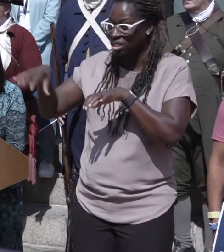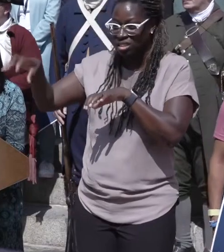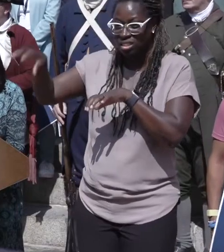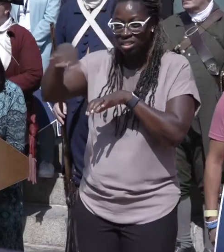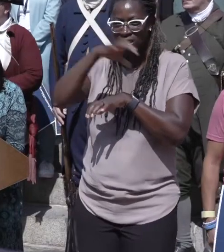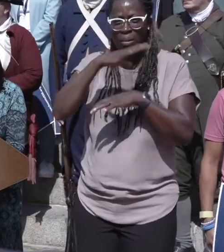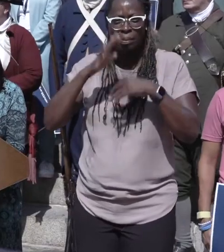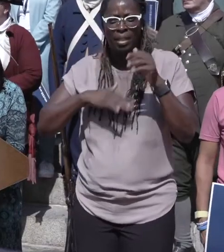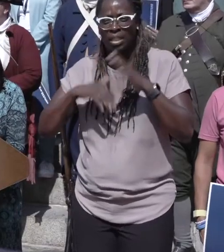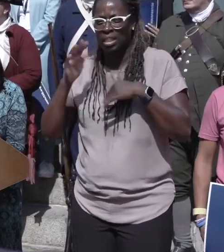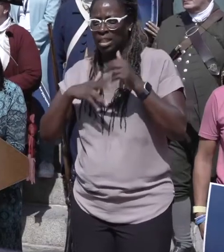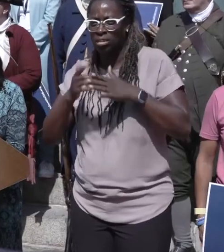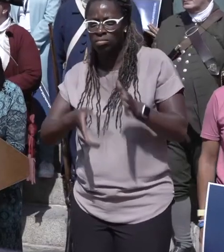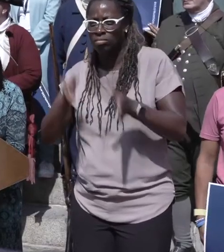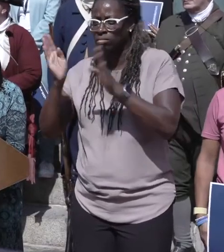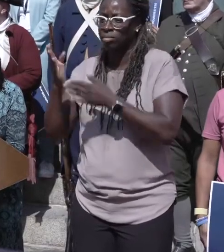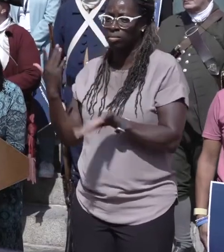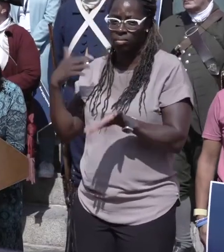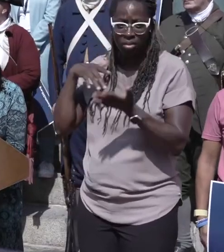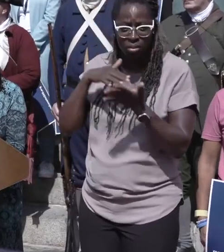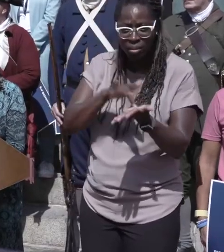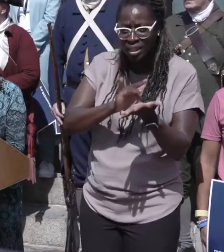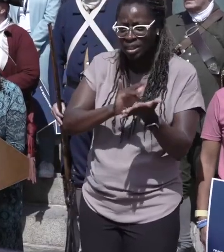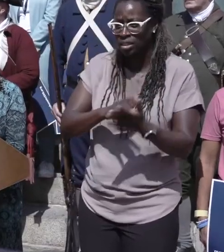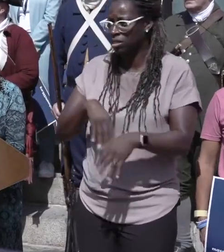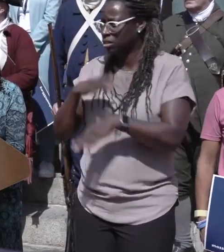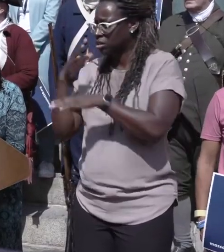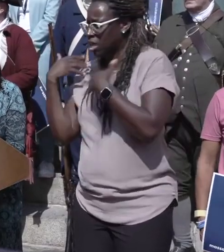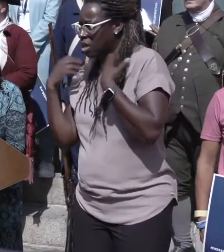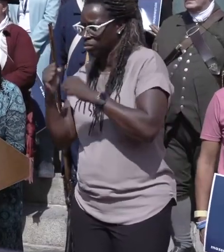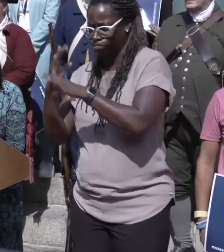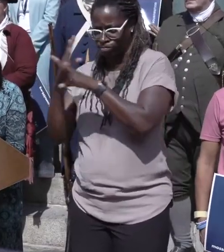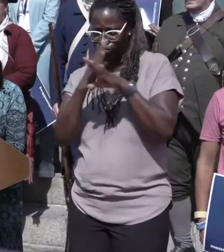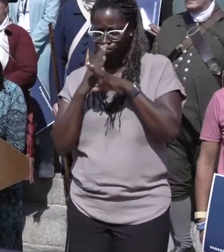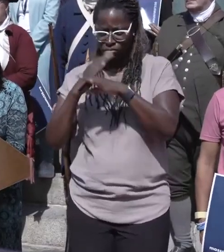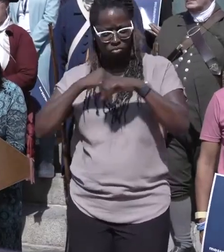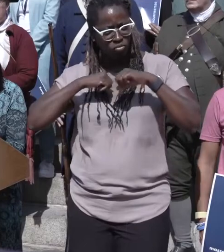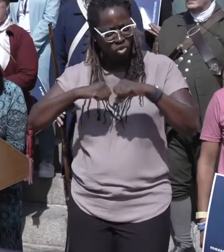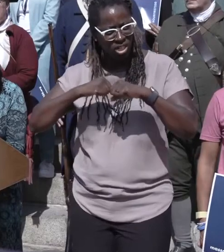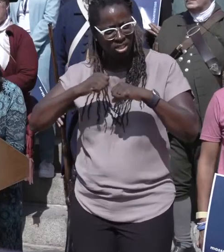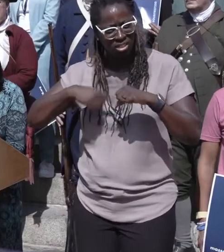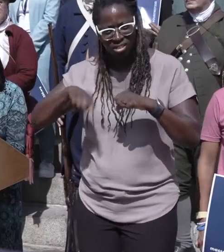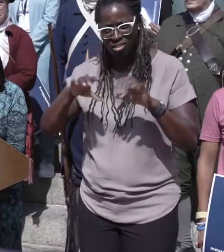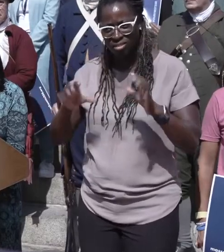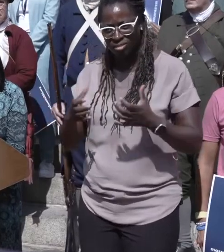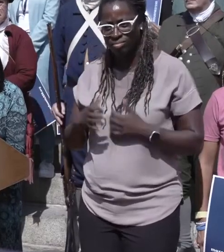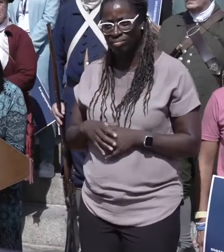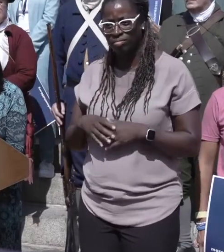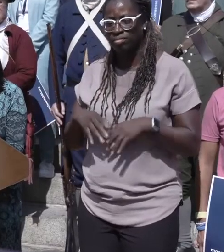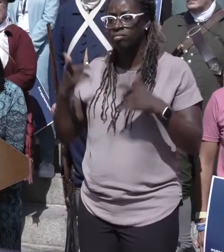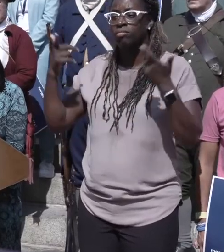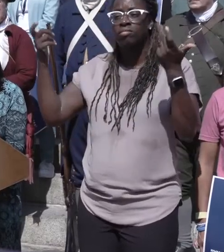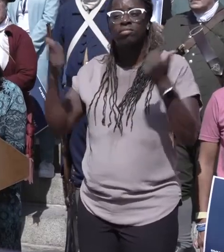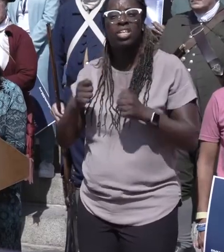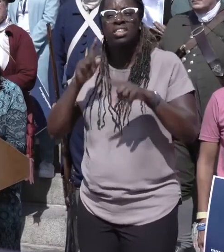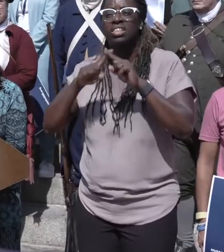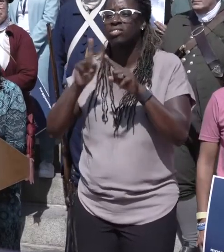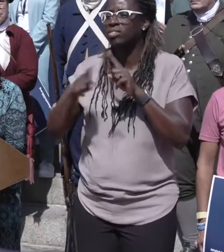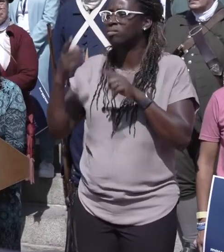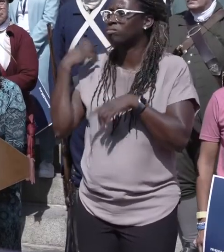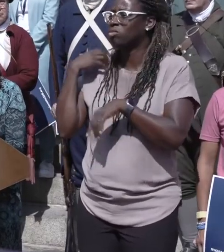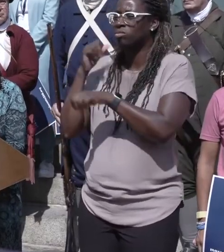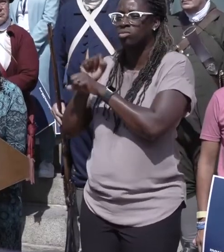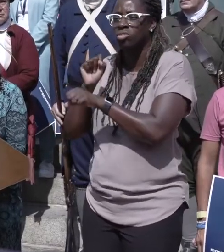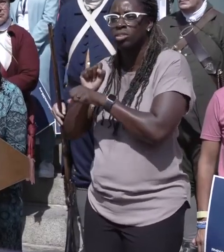human health and longevity. We're attracting employers and talent with a culture that welcomes all families and defends our core